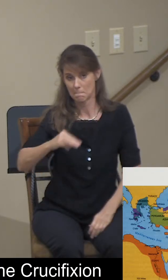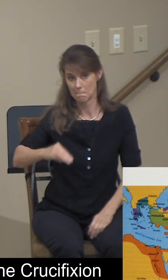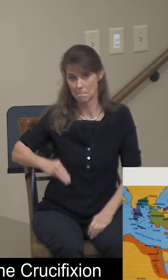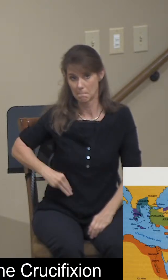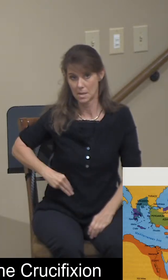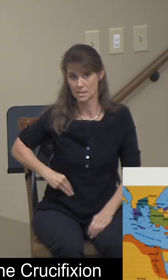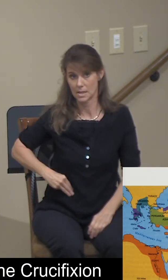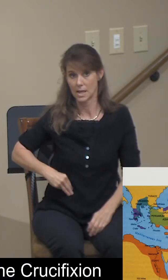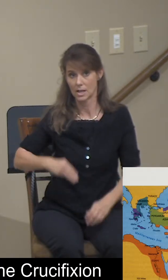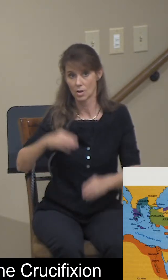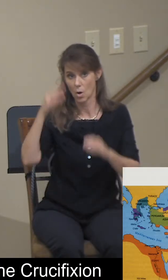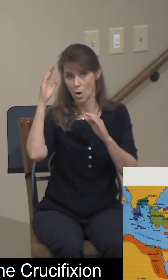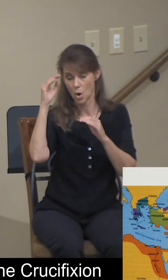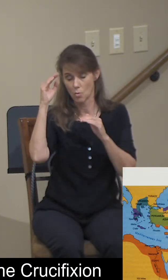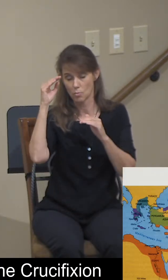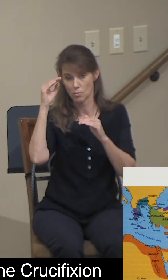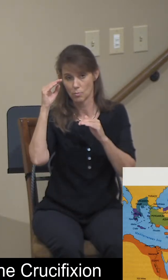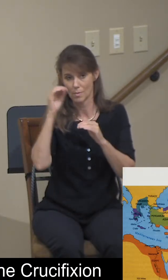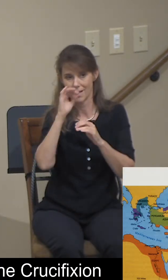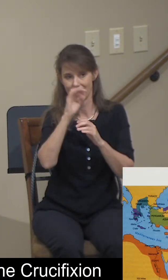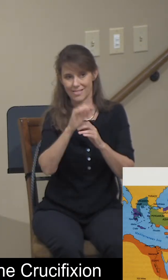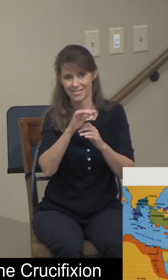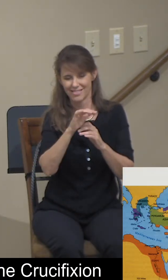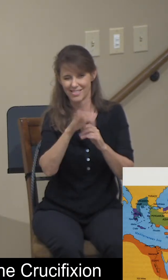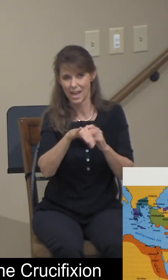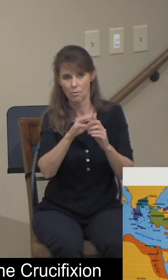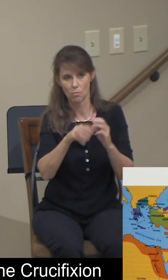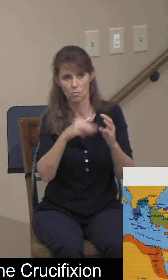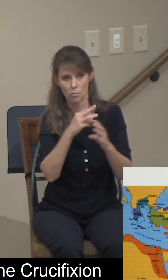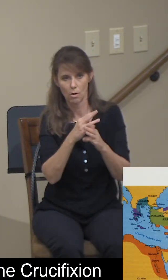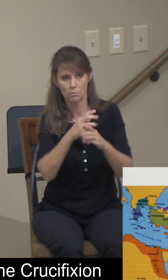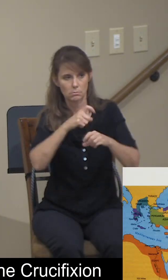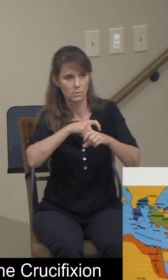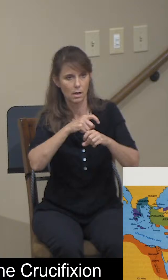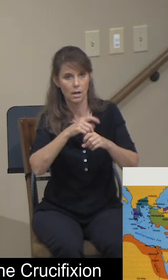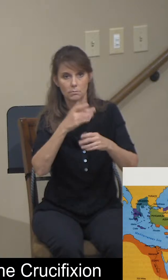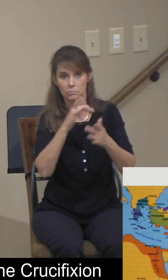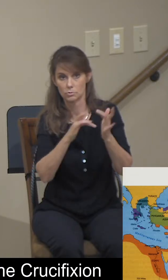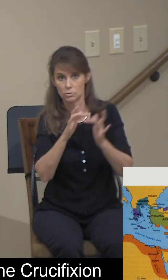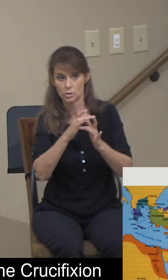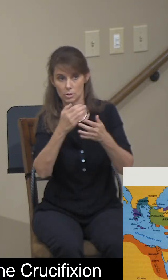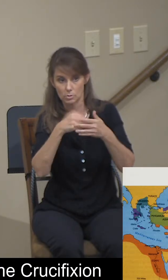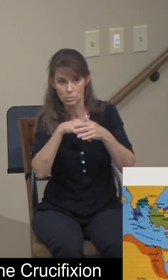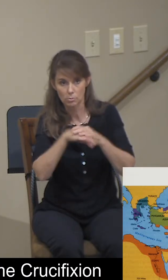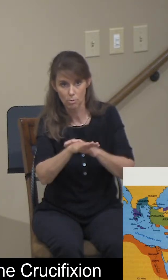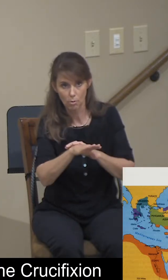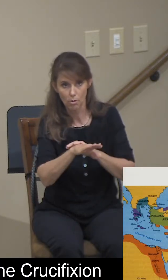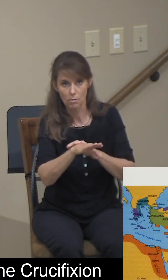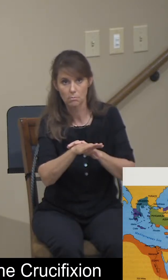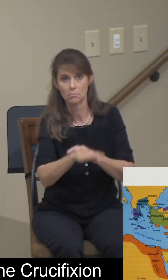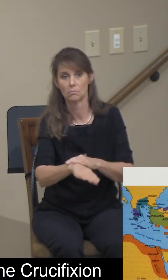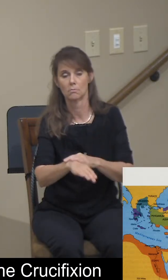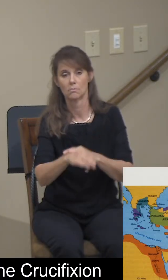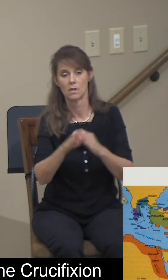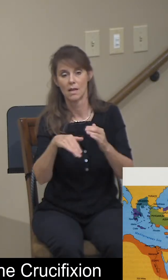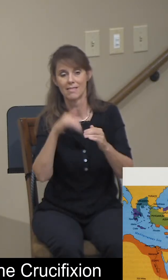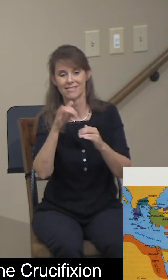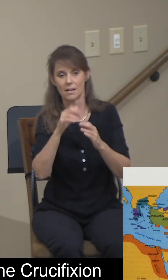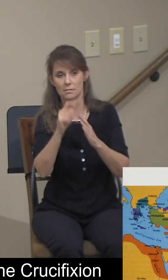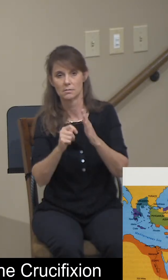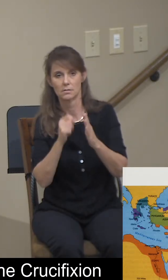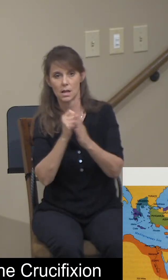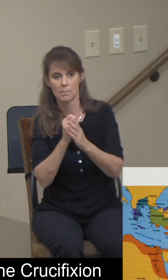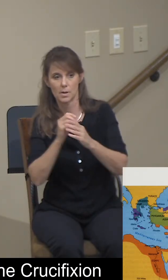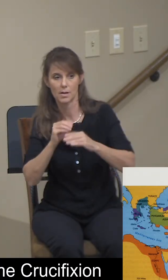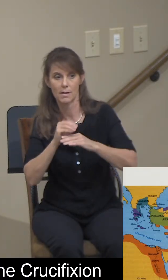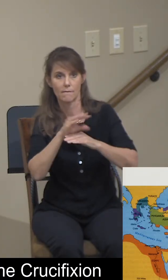and religious ideas that exist in the world that Jesus is born into are greatly shaped by the events that occur in that period